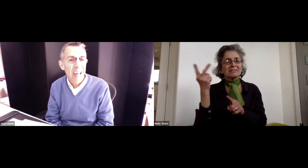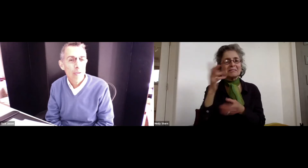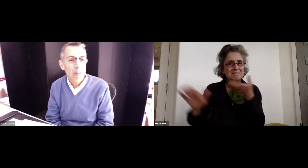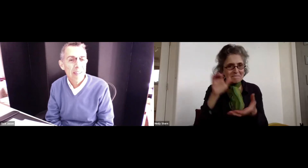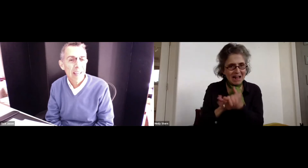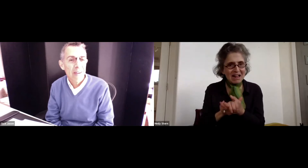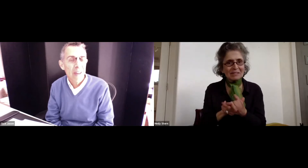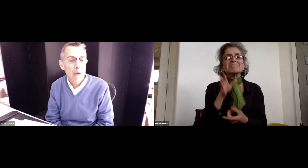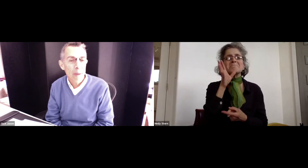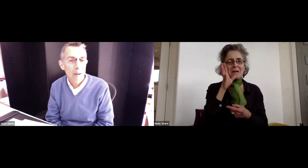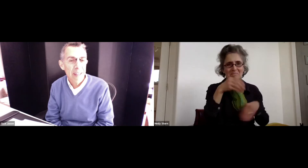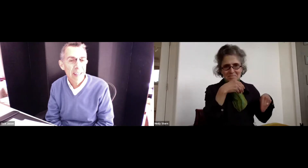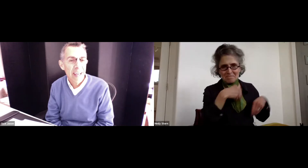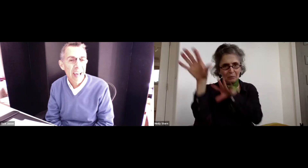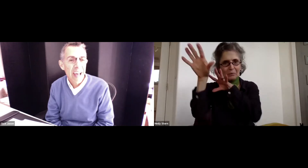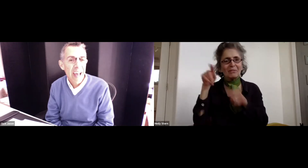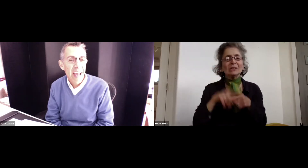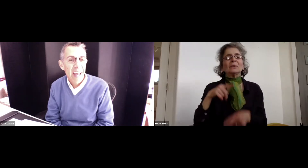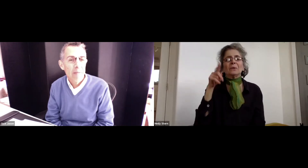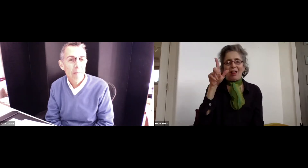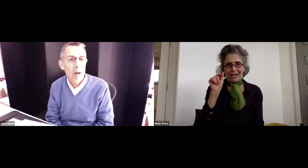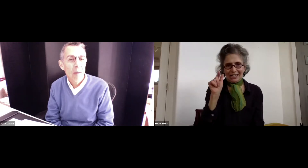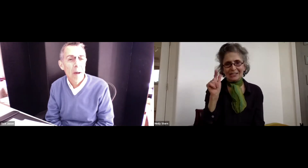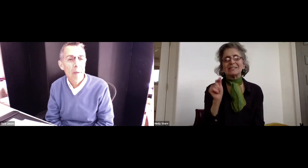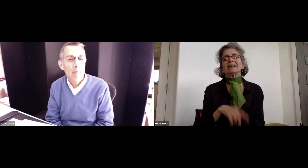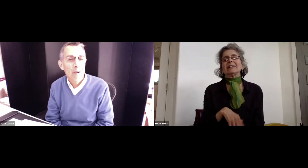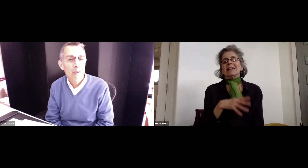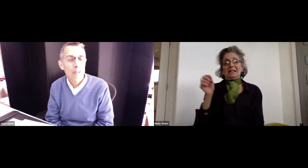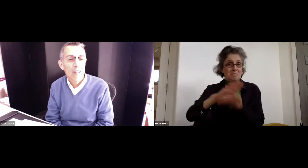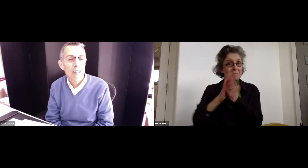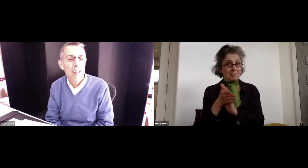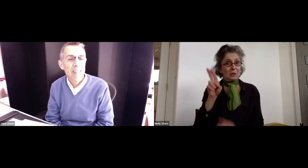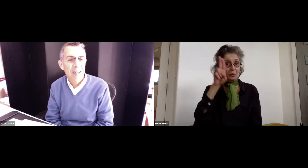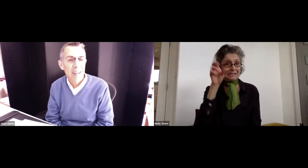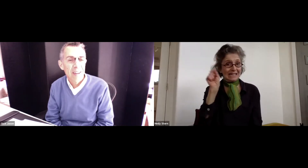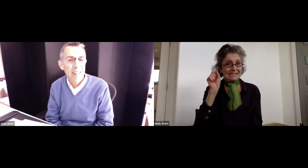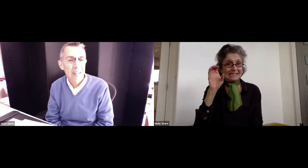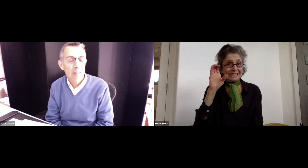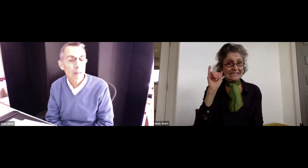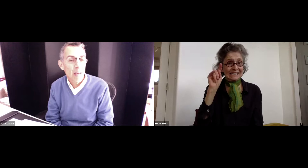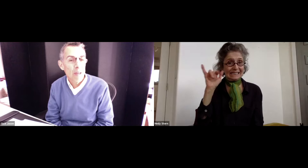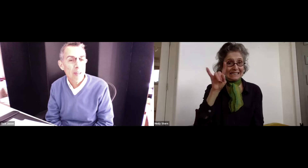months later, they were married. And my mother moved and settled down in Los Angeles, became a US